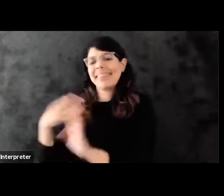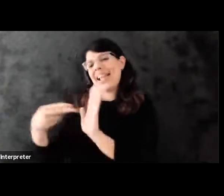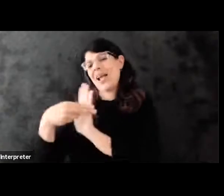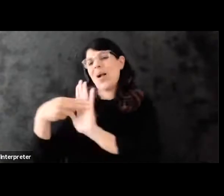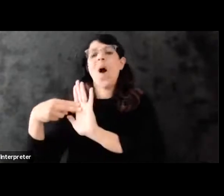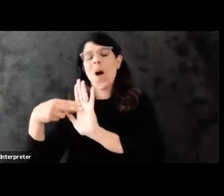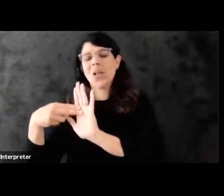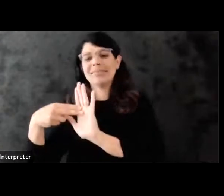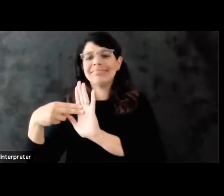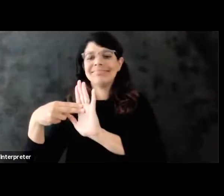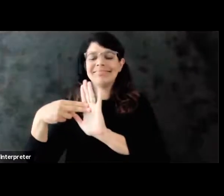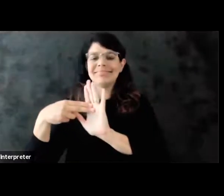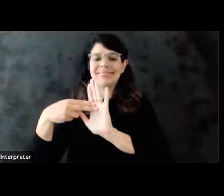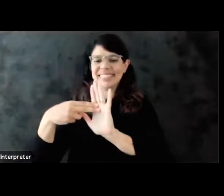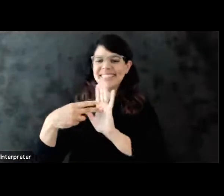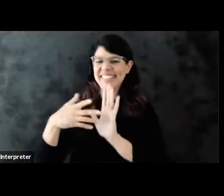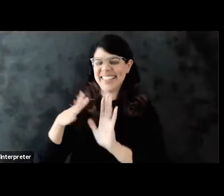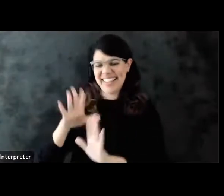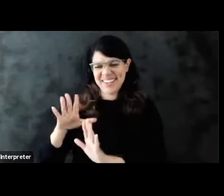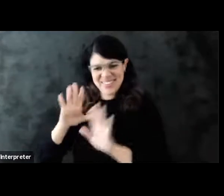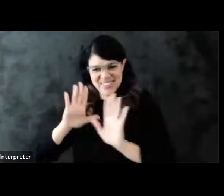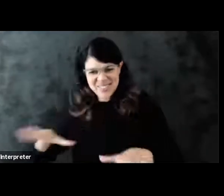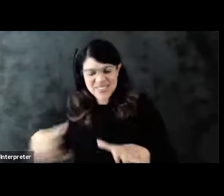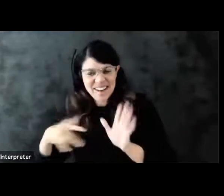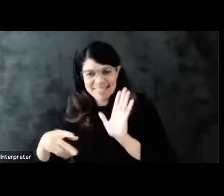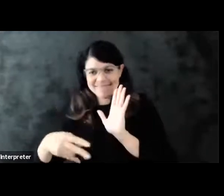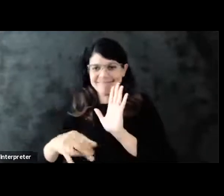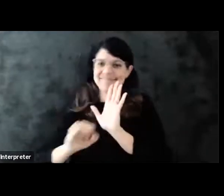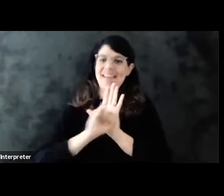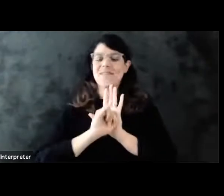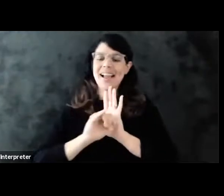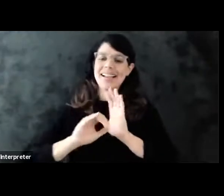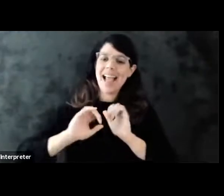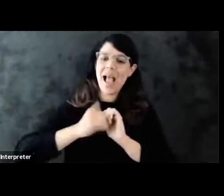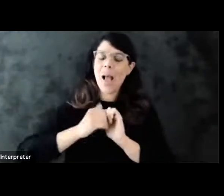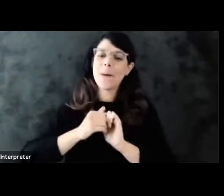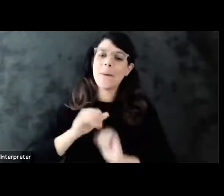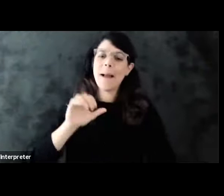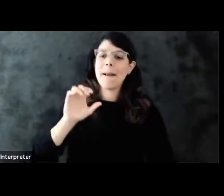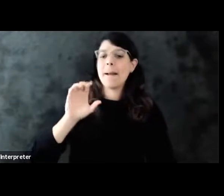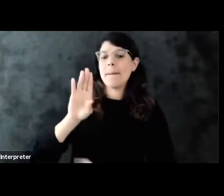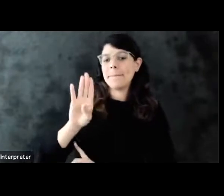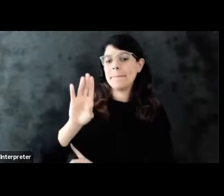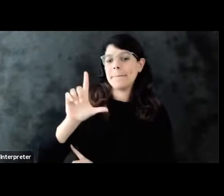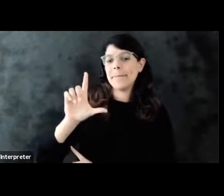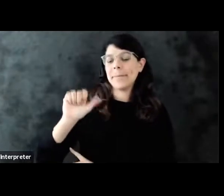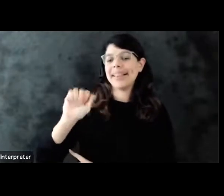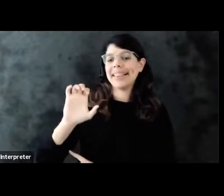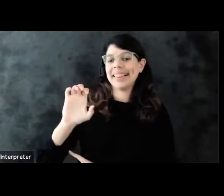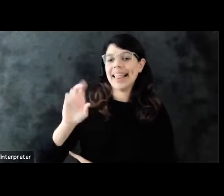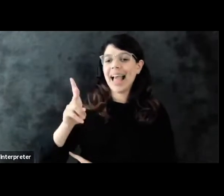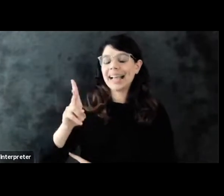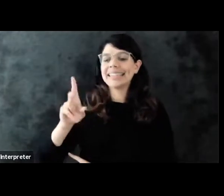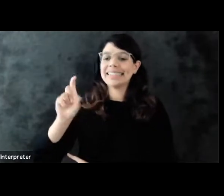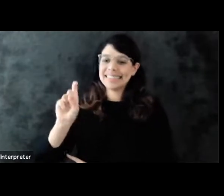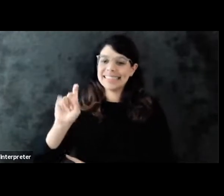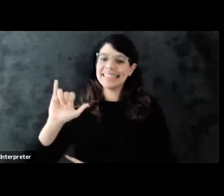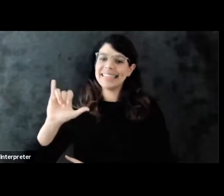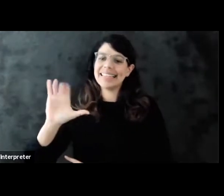because they're proud of being Black and brown. And I always tell people, love transcends borders, you know what I'm